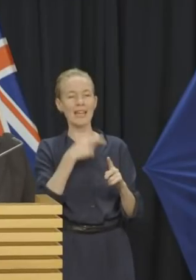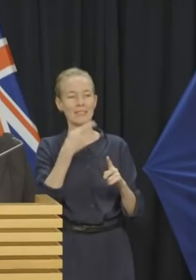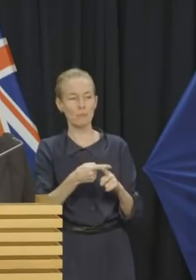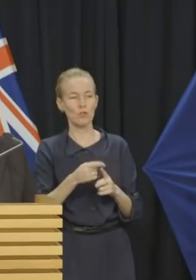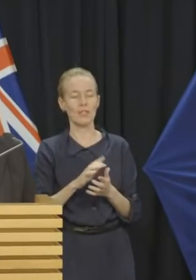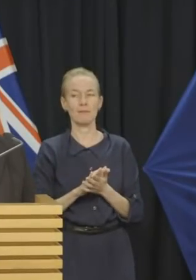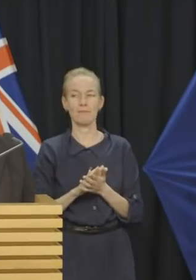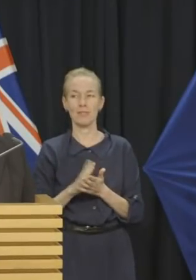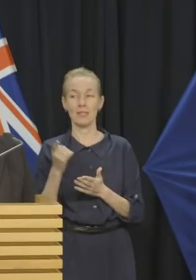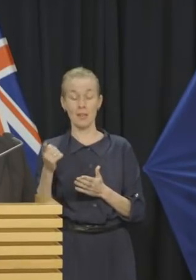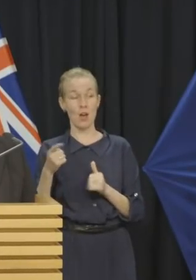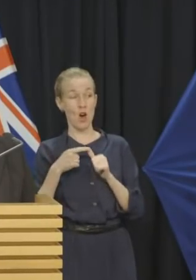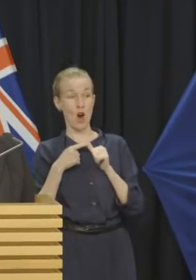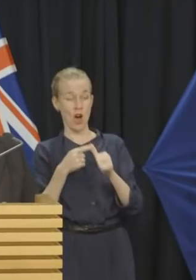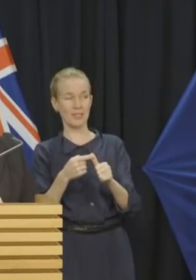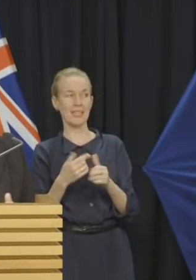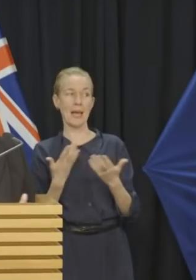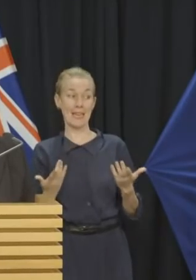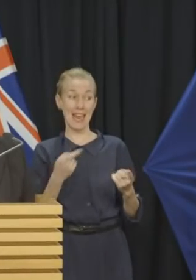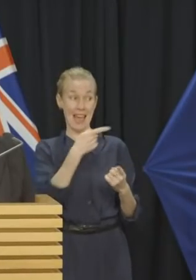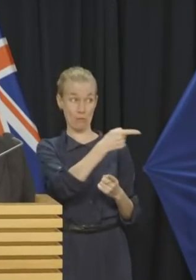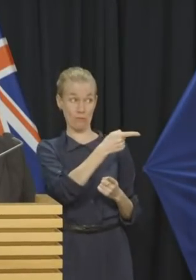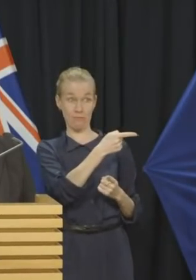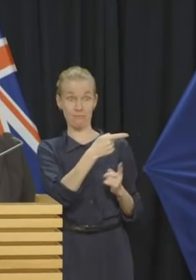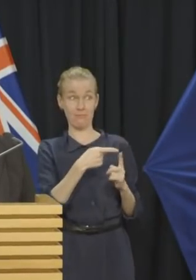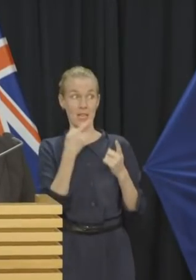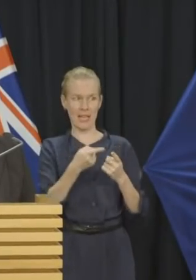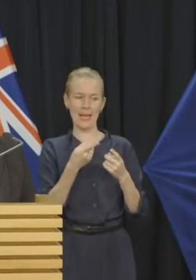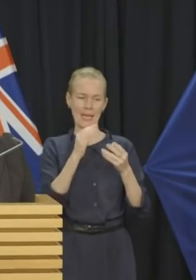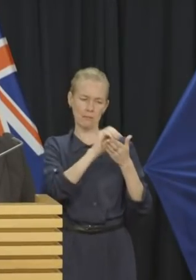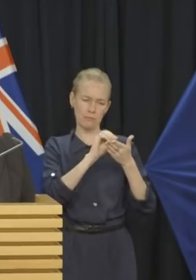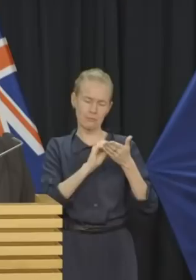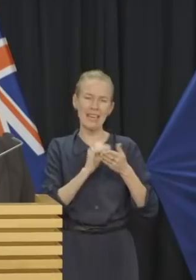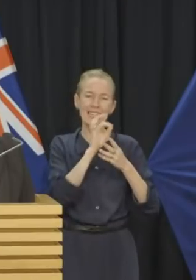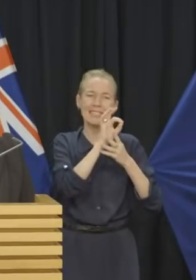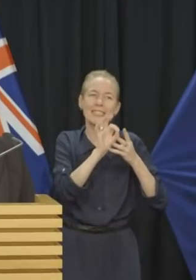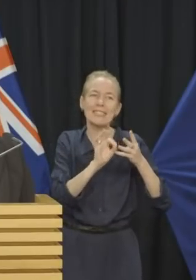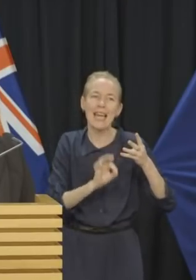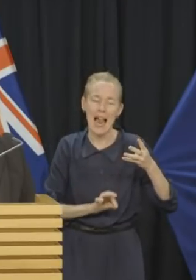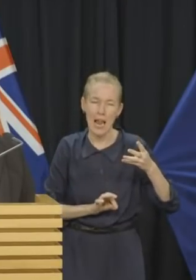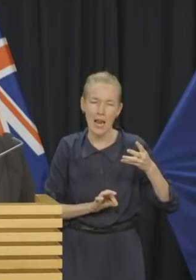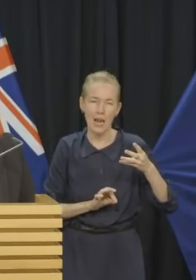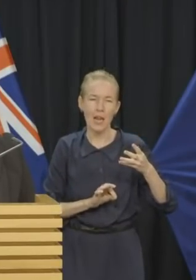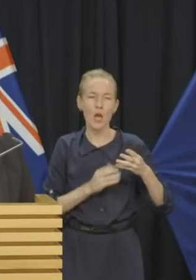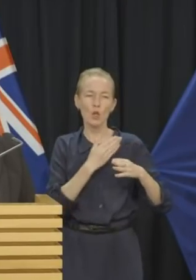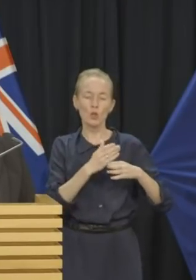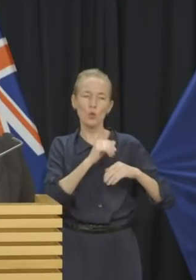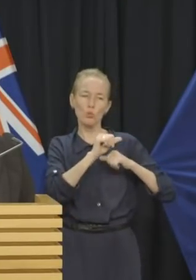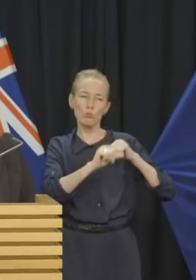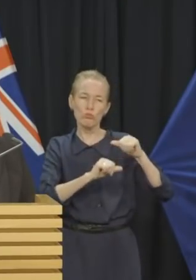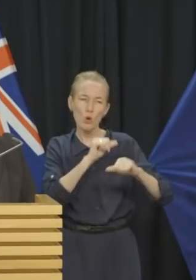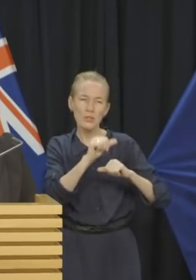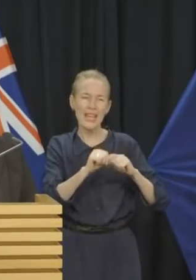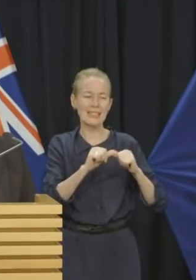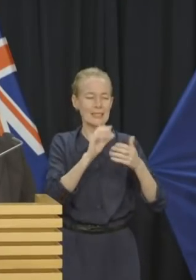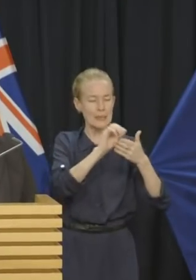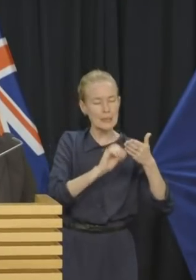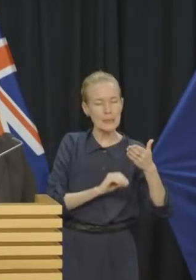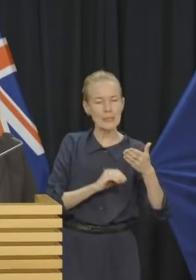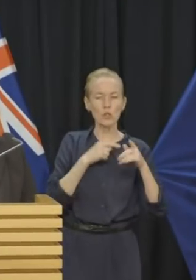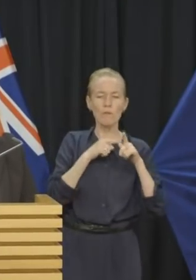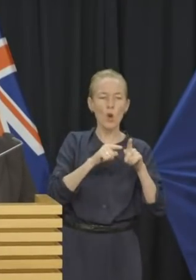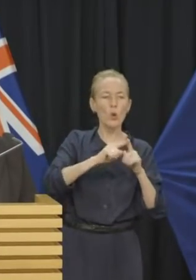these facilities. So we are working through and have processes set up to deal with circumstances that are